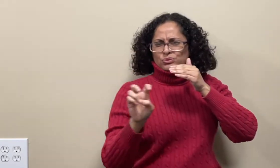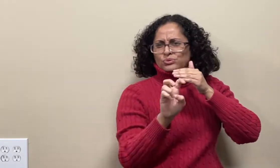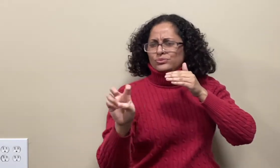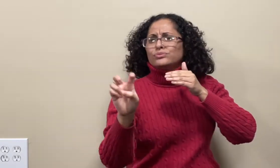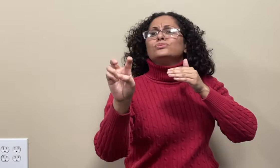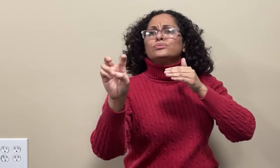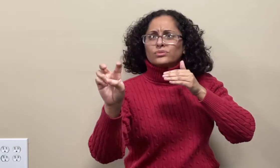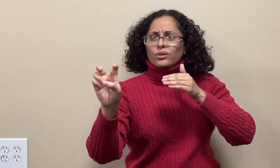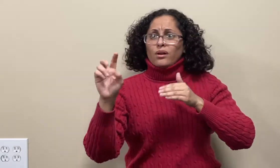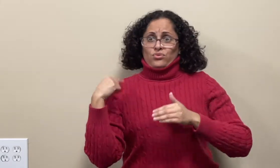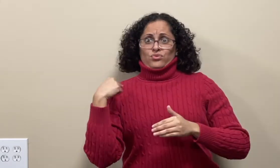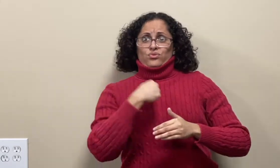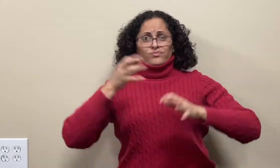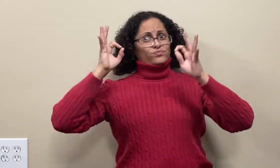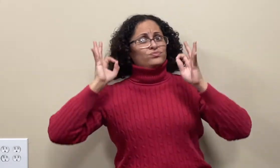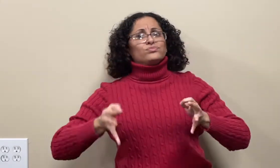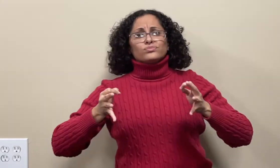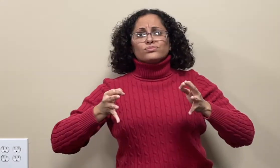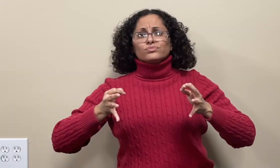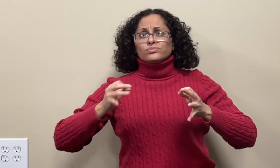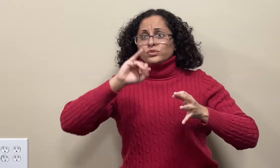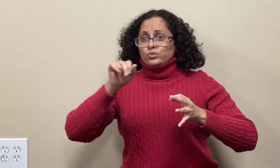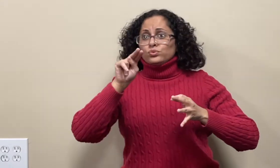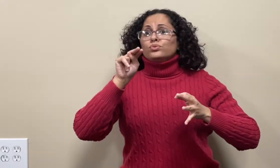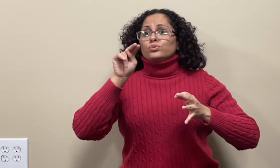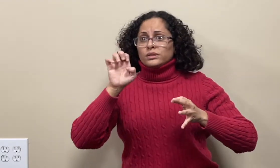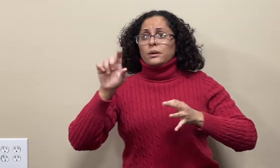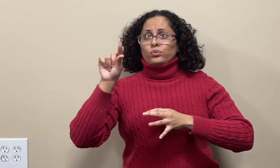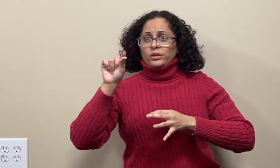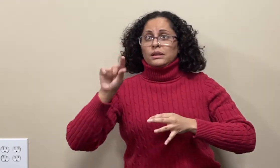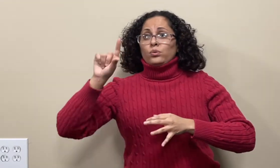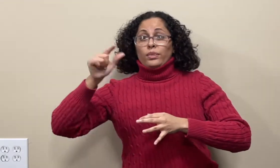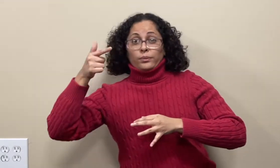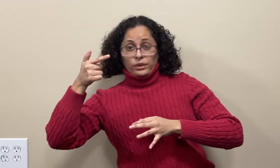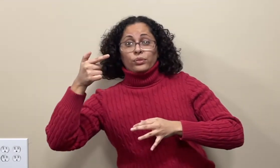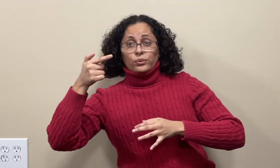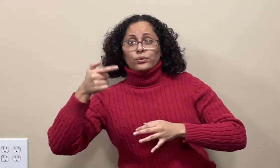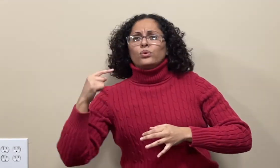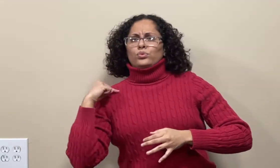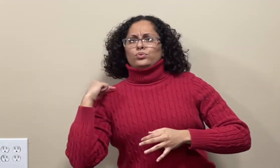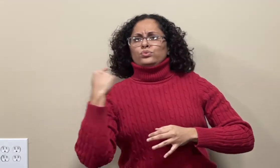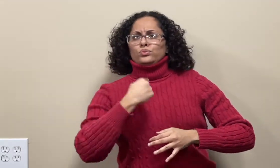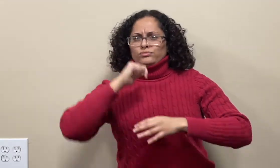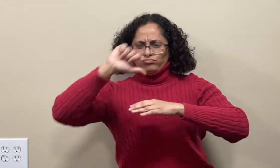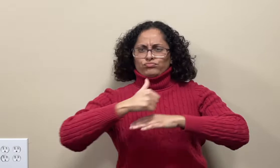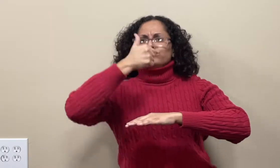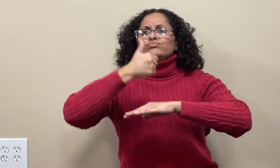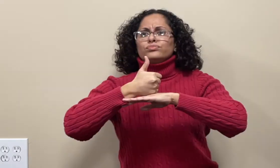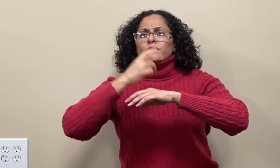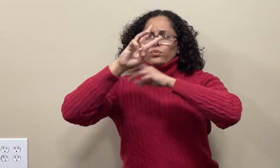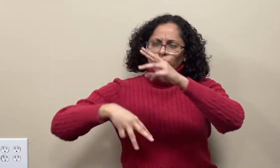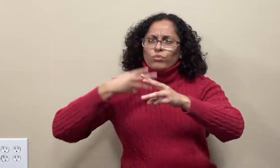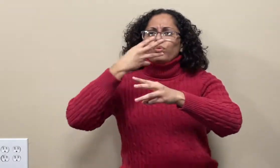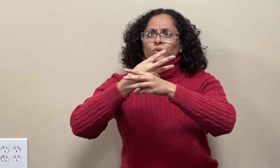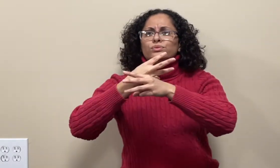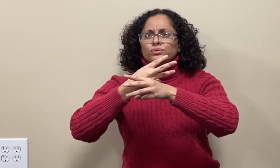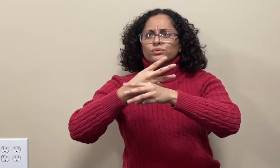Many deaf refugees find themselves living in camps until they are resettled, some of which are dangerous or not well equipped for long-term